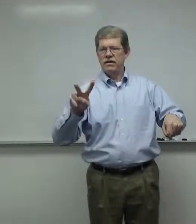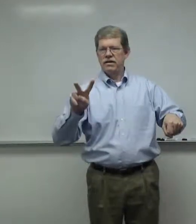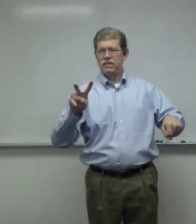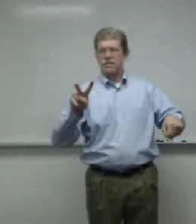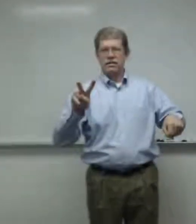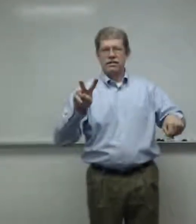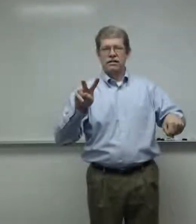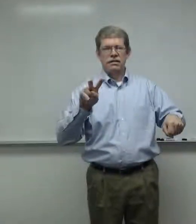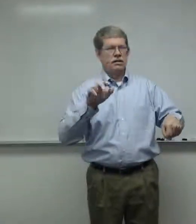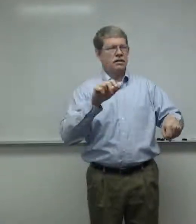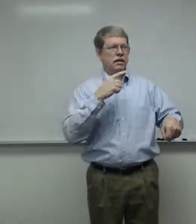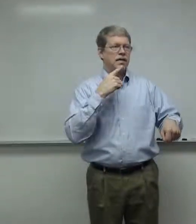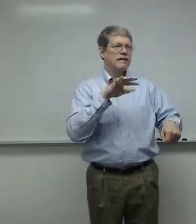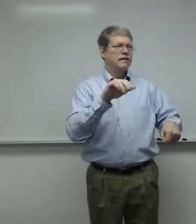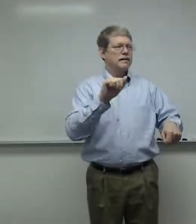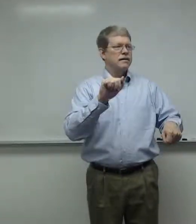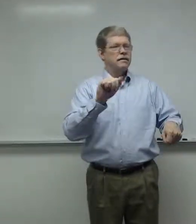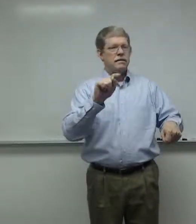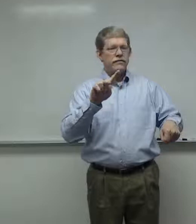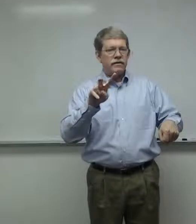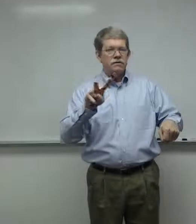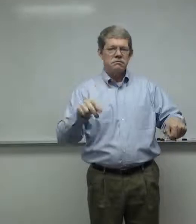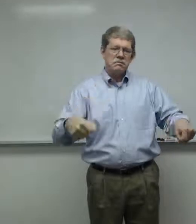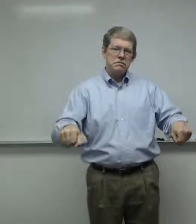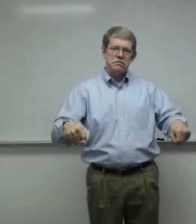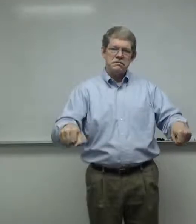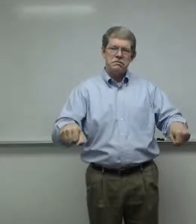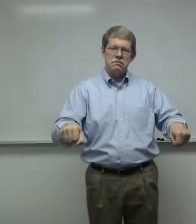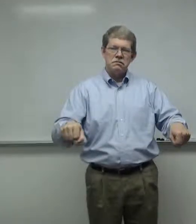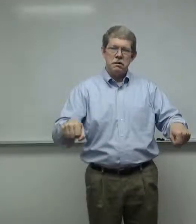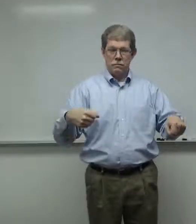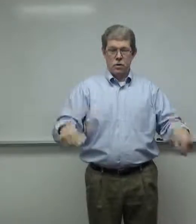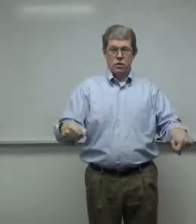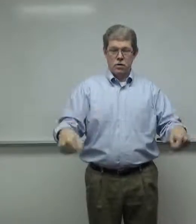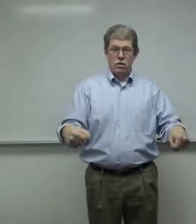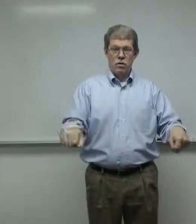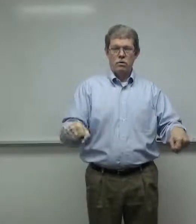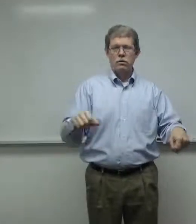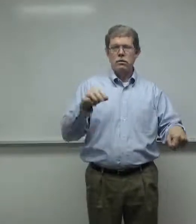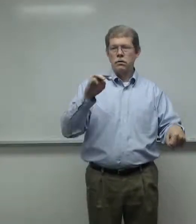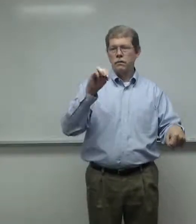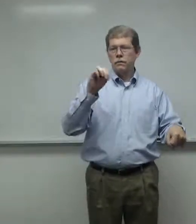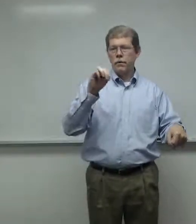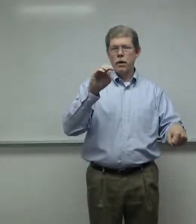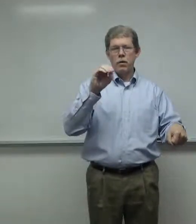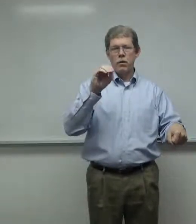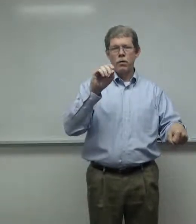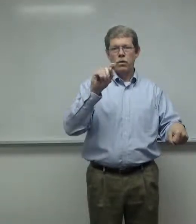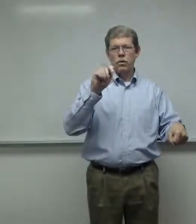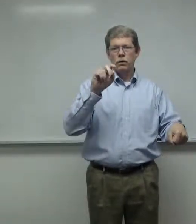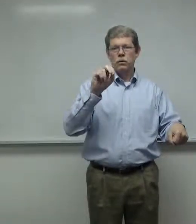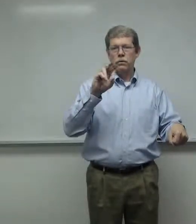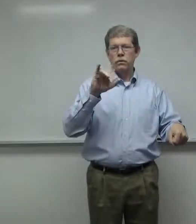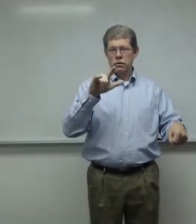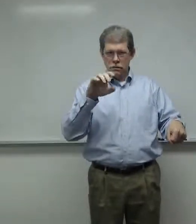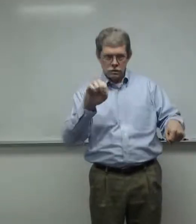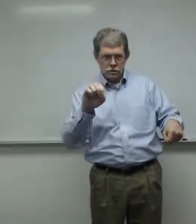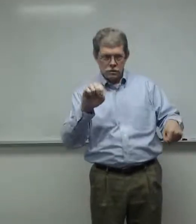An ATV, you usually spell an ATV, but then you sign that movement as